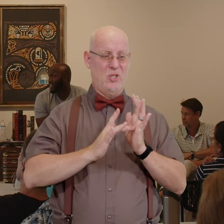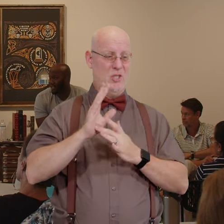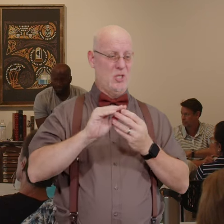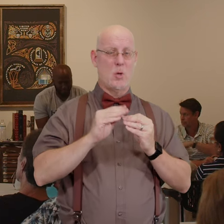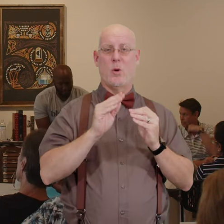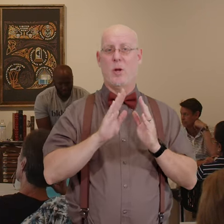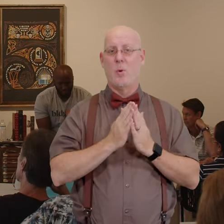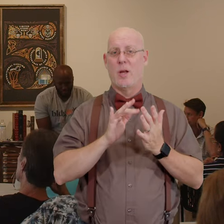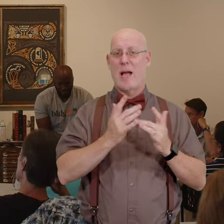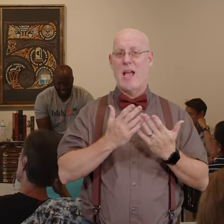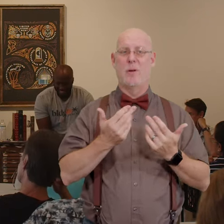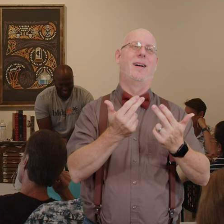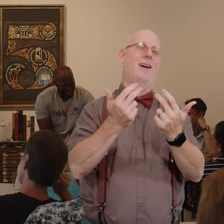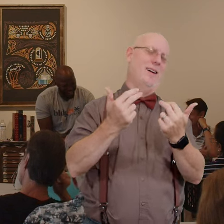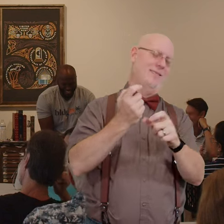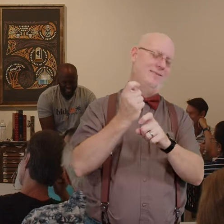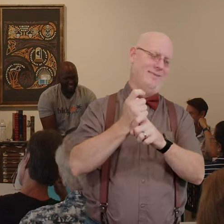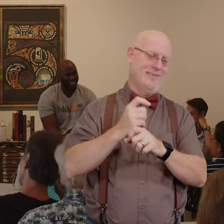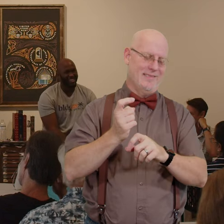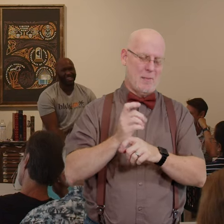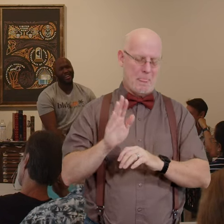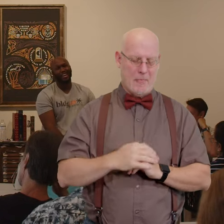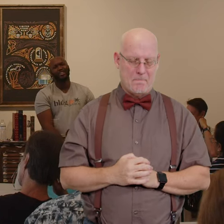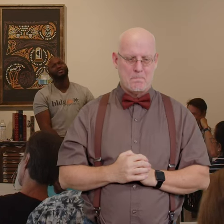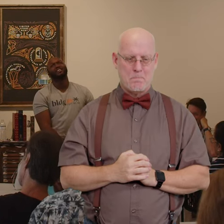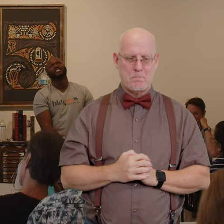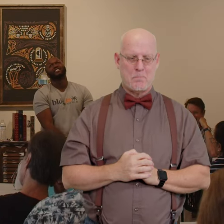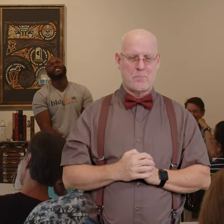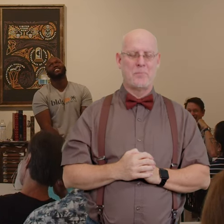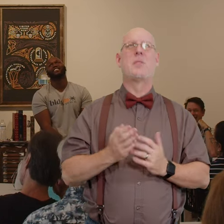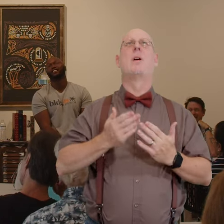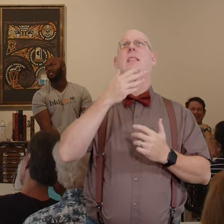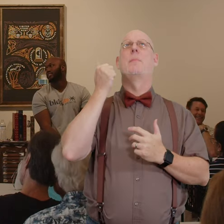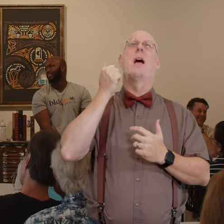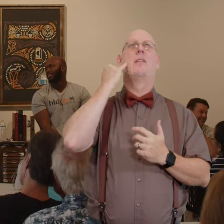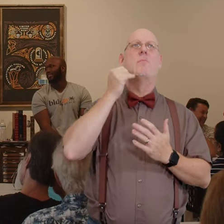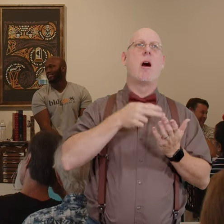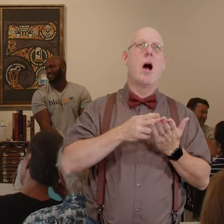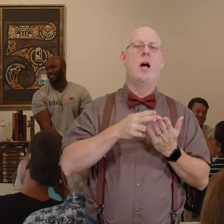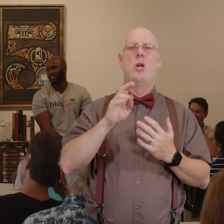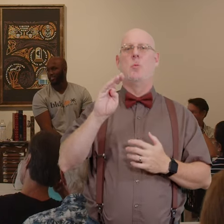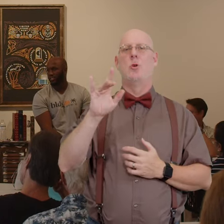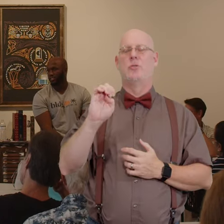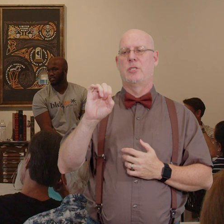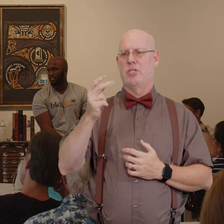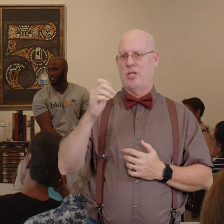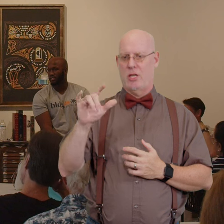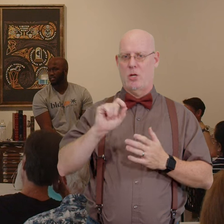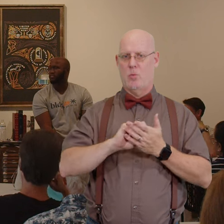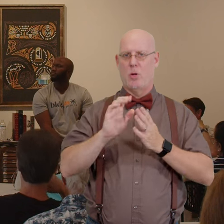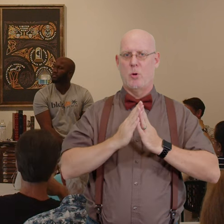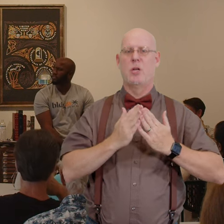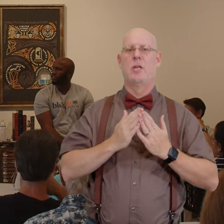the Jesus Storybook Bible. No, I'm just kidding. I'm kidding. No, probably the best, if I'm honest, is Bruce Shelley wrote a book